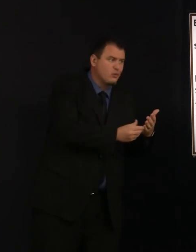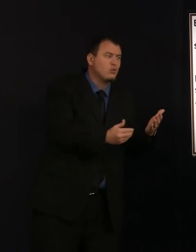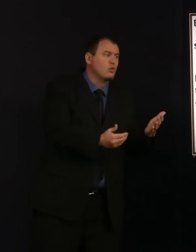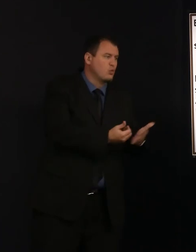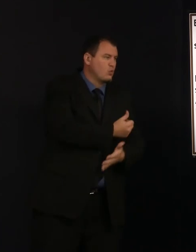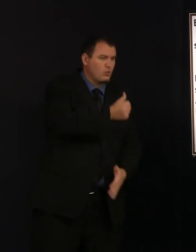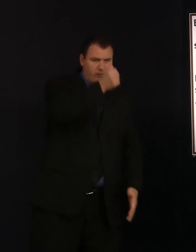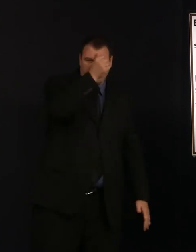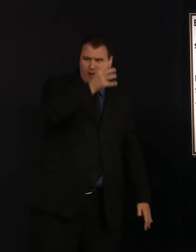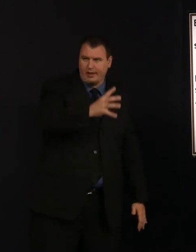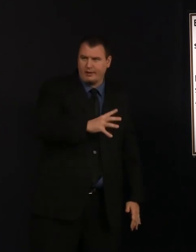Add